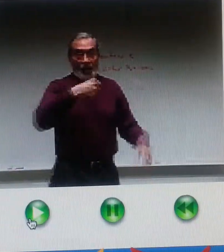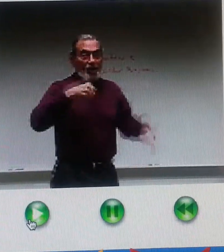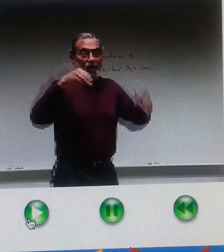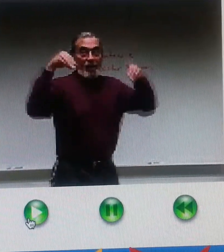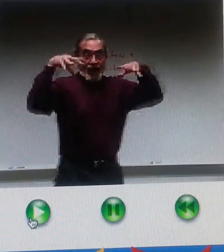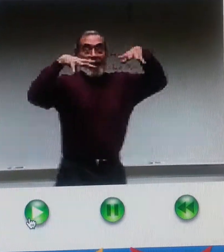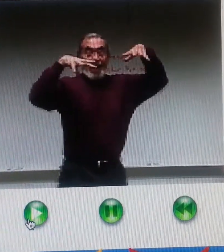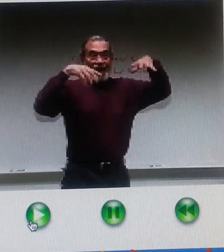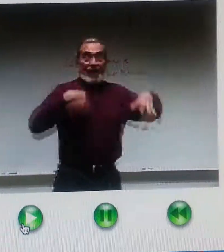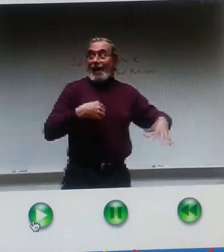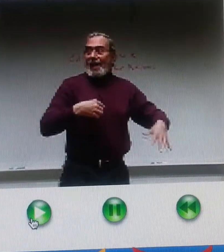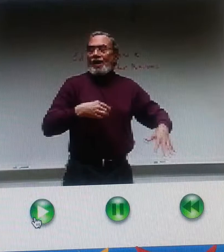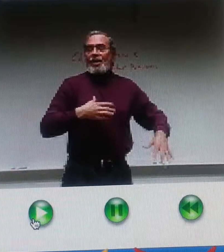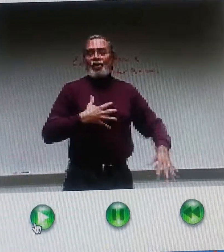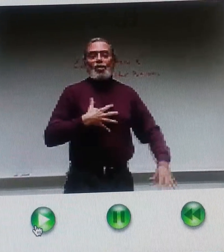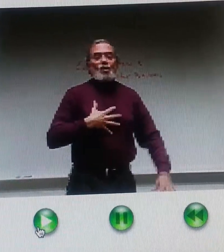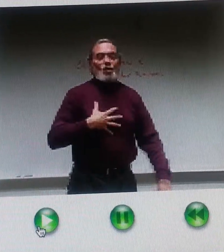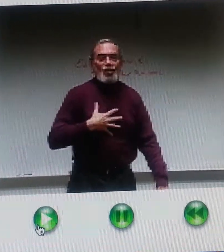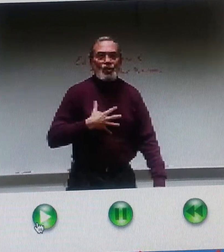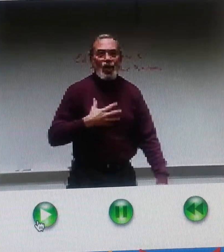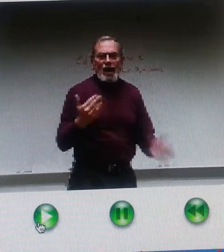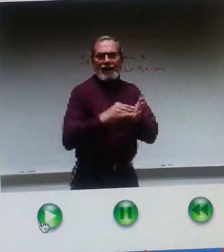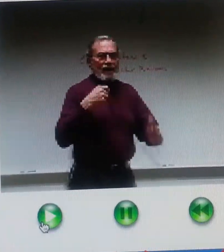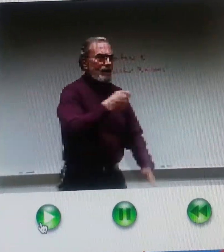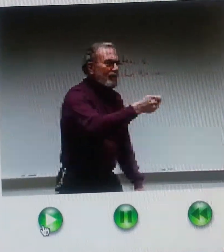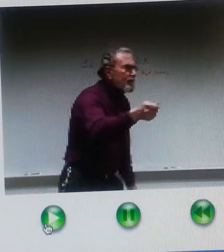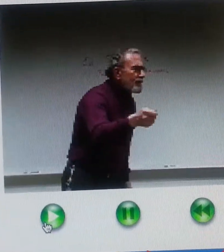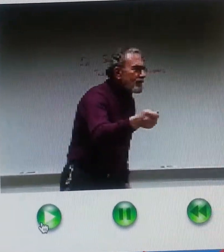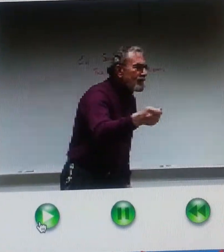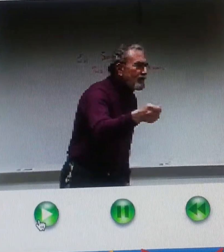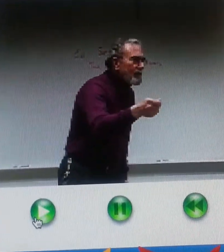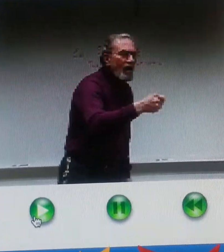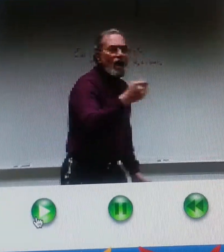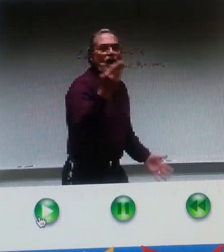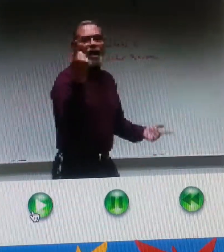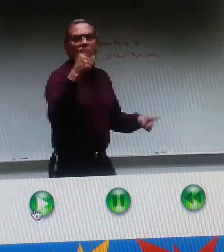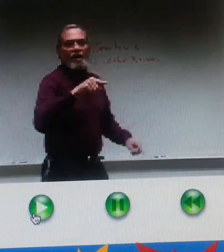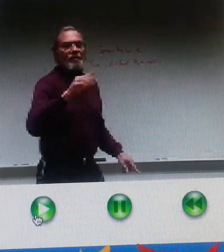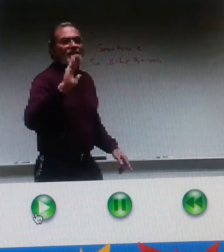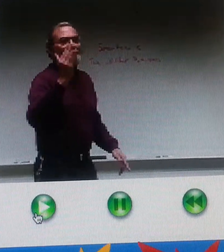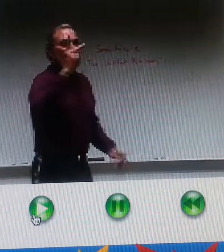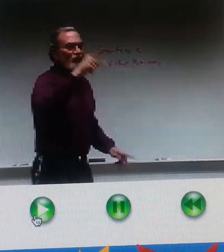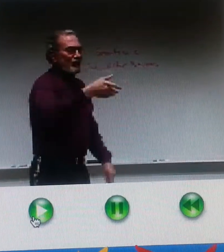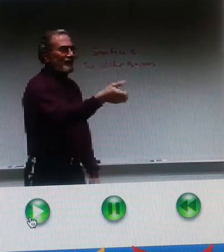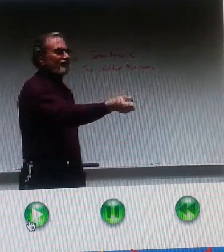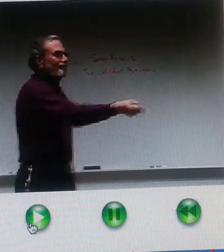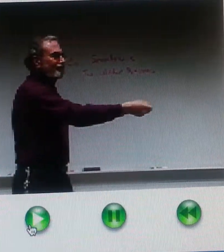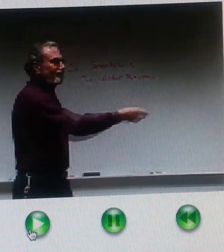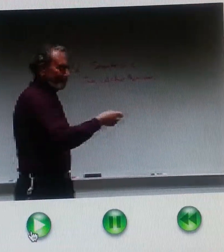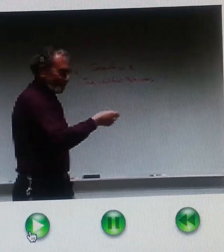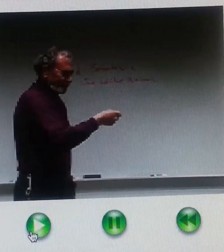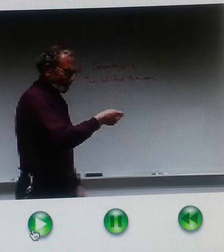So they shut the door again, and the lights suddenly went back on. Oh, and we were relieved. But again, the door opened.